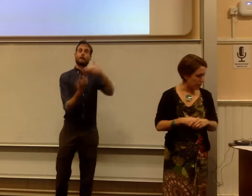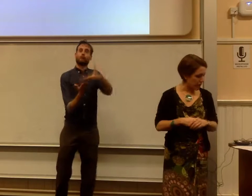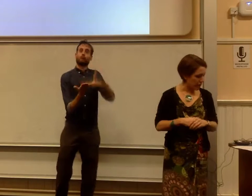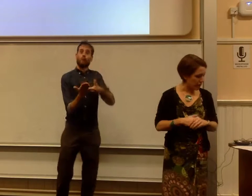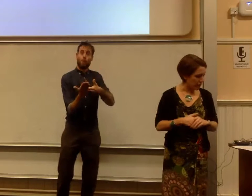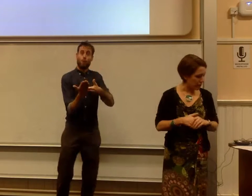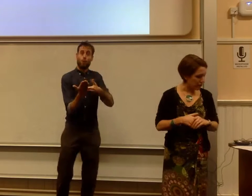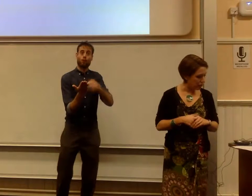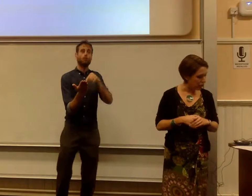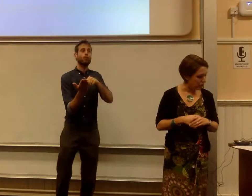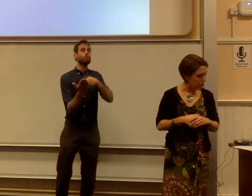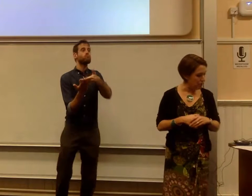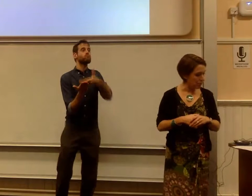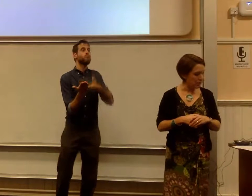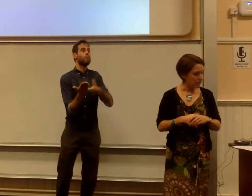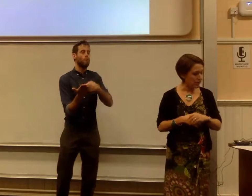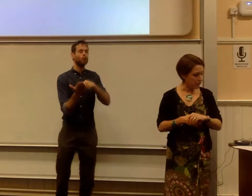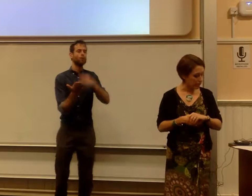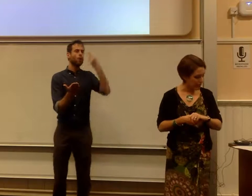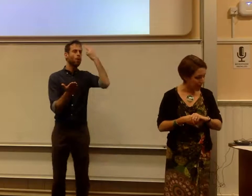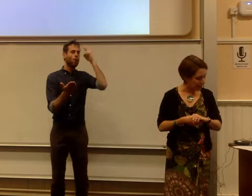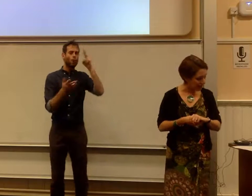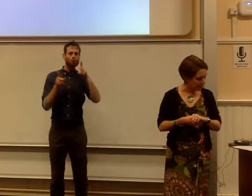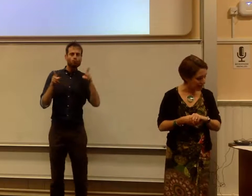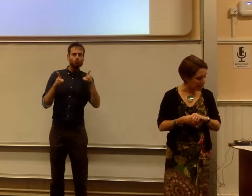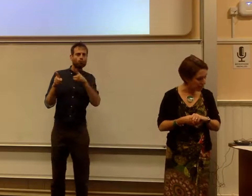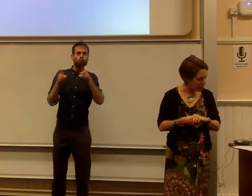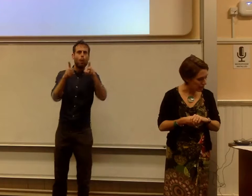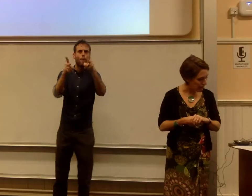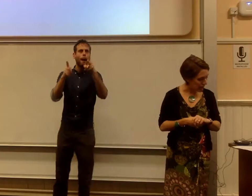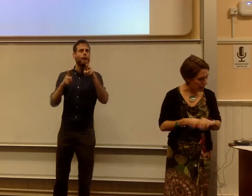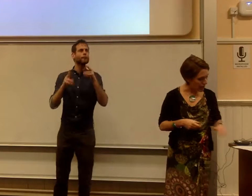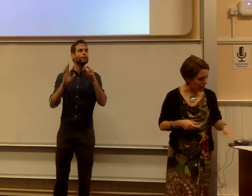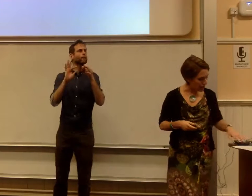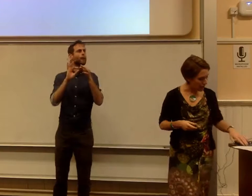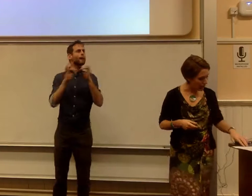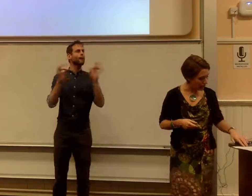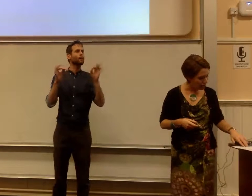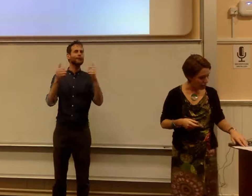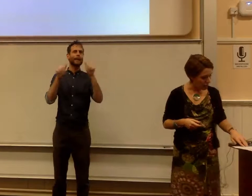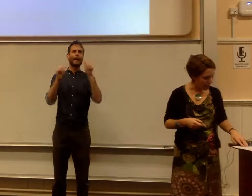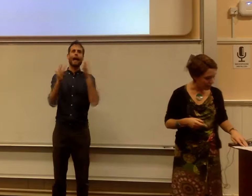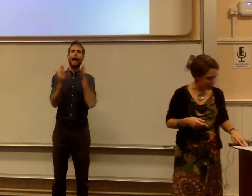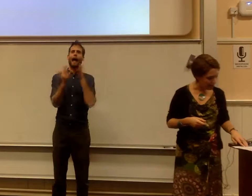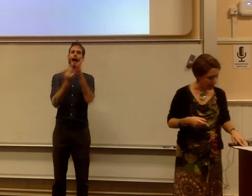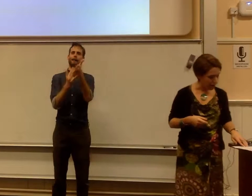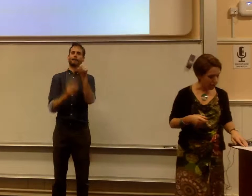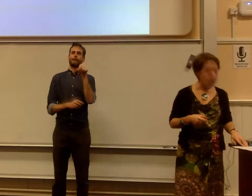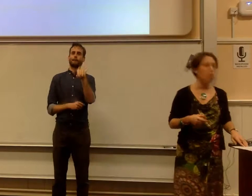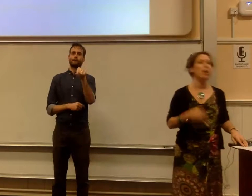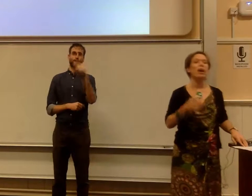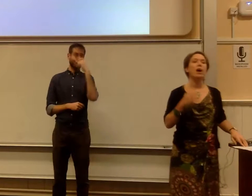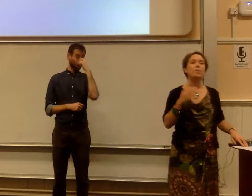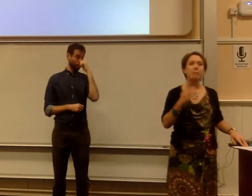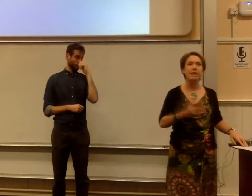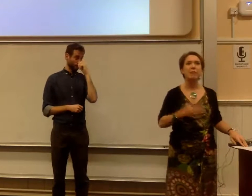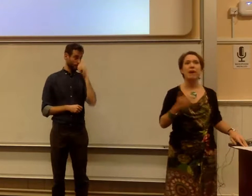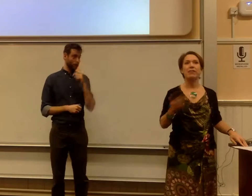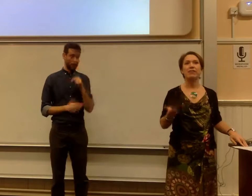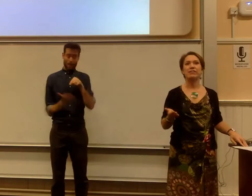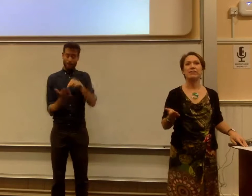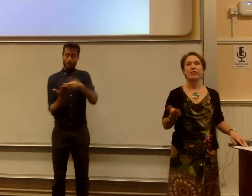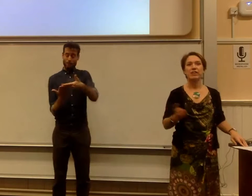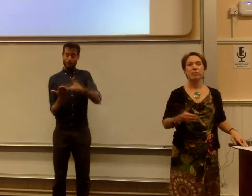called the Roadmap to Linguistic Access. And similarly, that found that there were